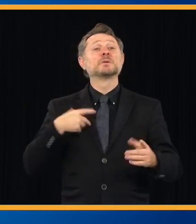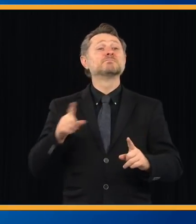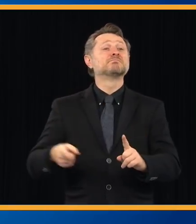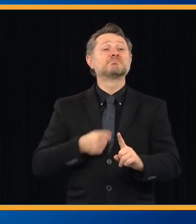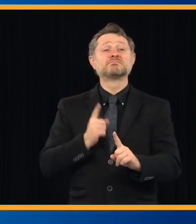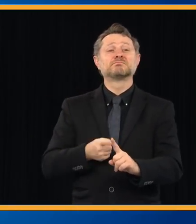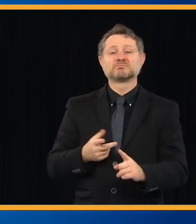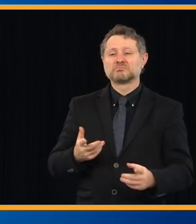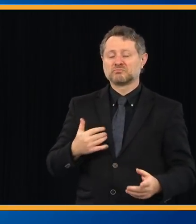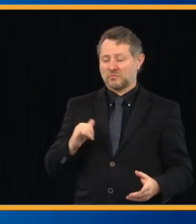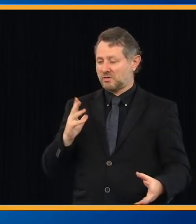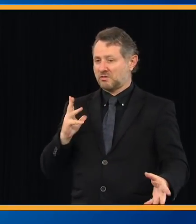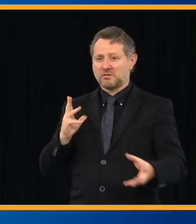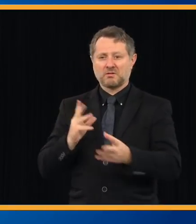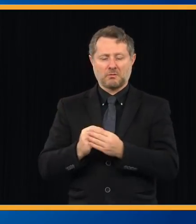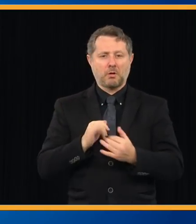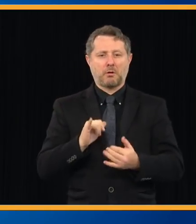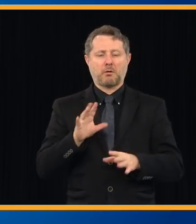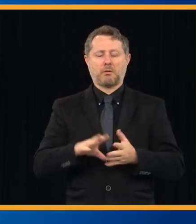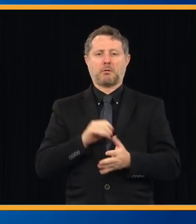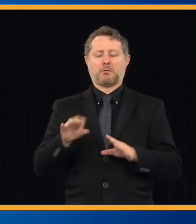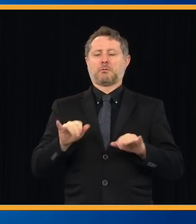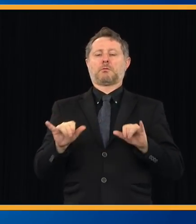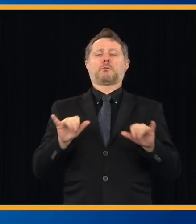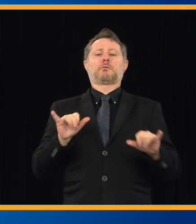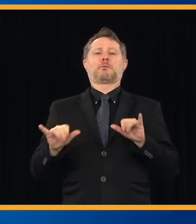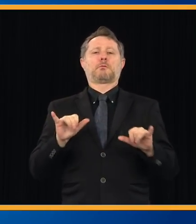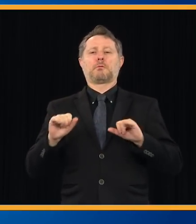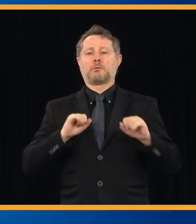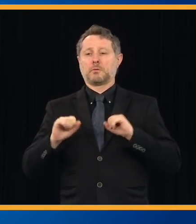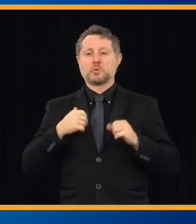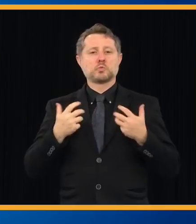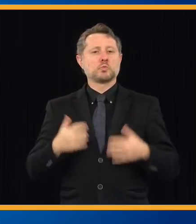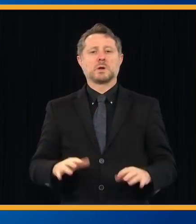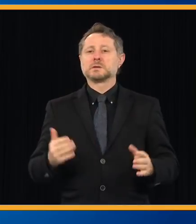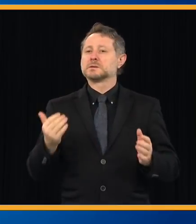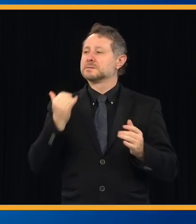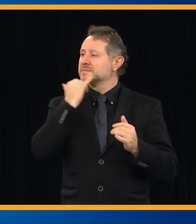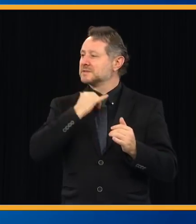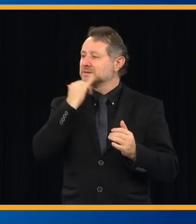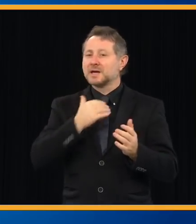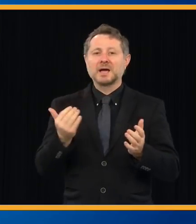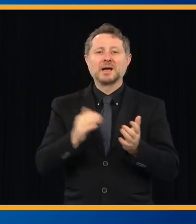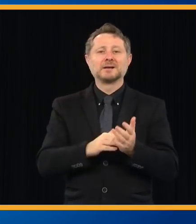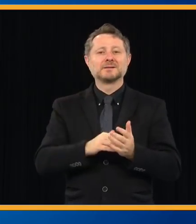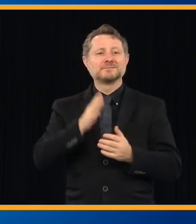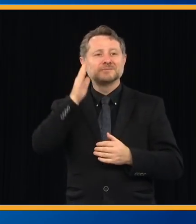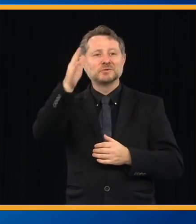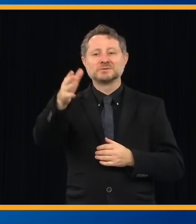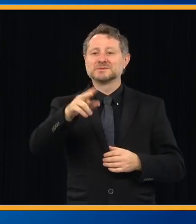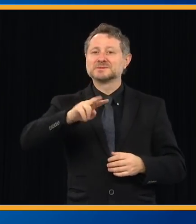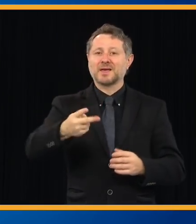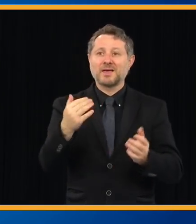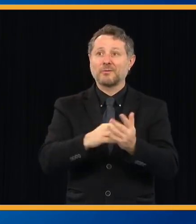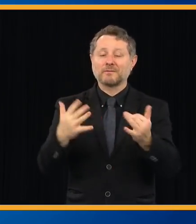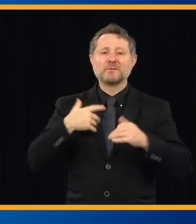happened is important so we don't make the same mistake again twice, right? And we're better prepared in the